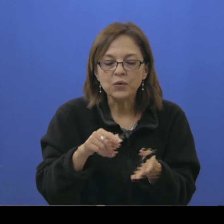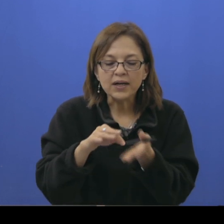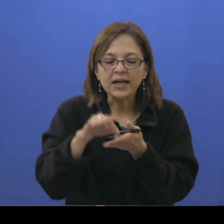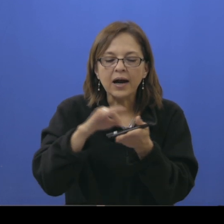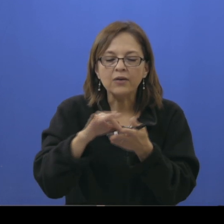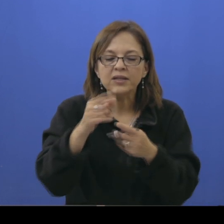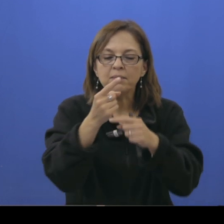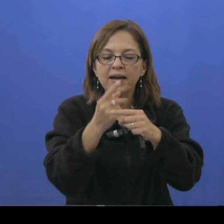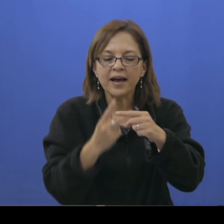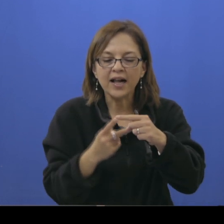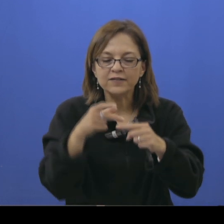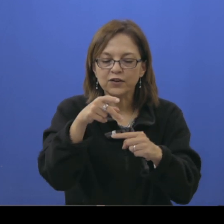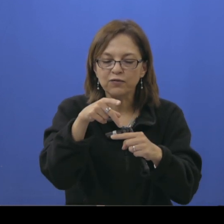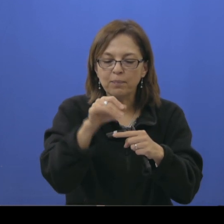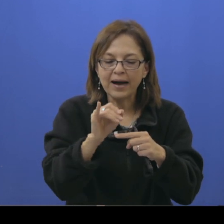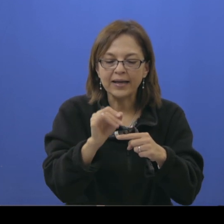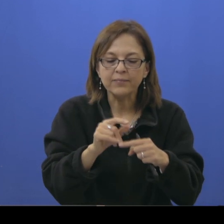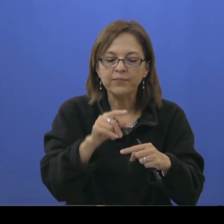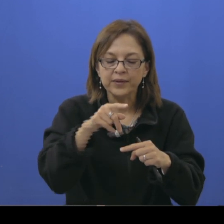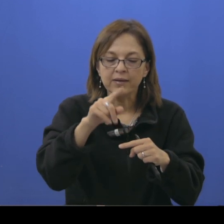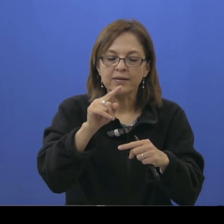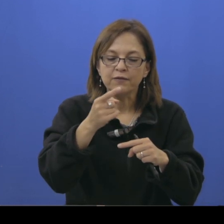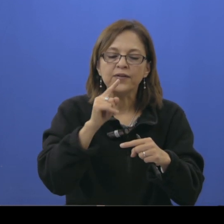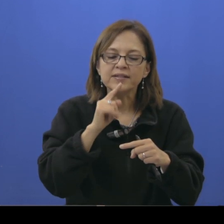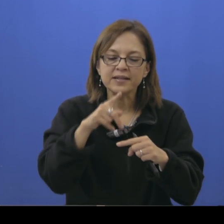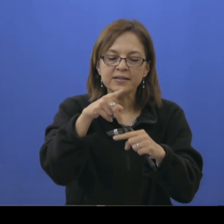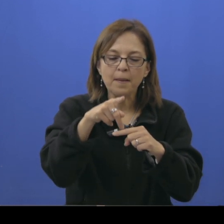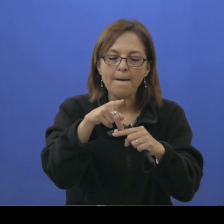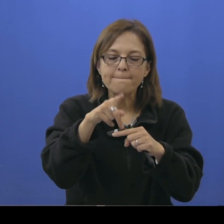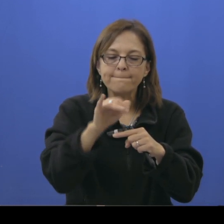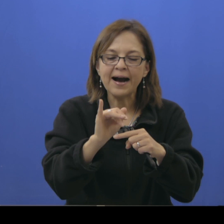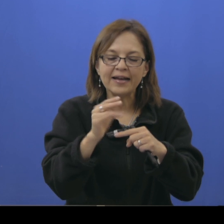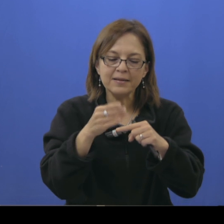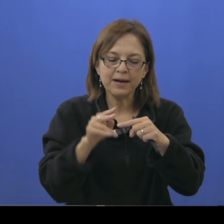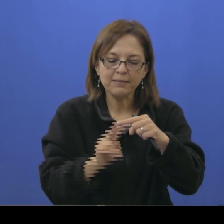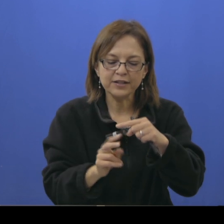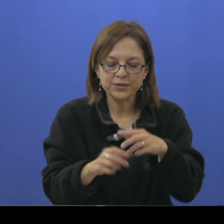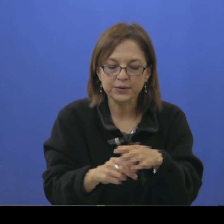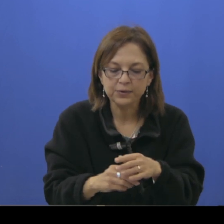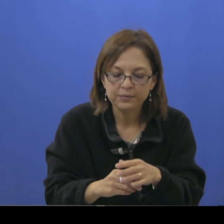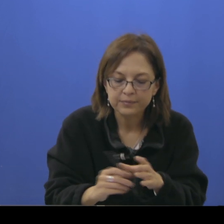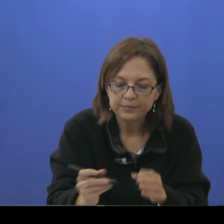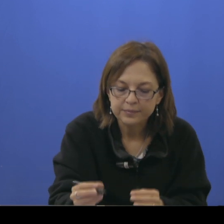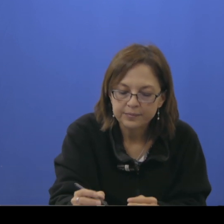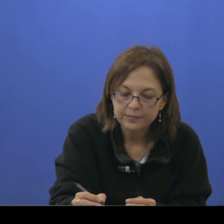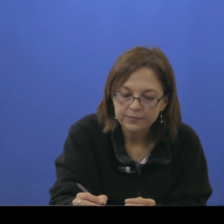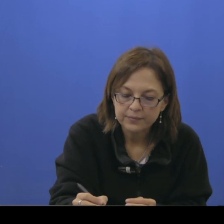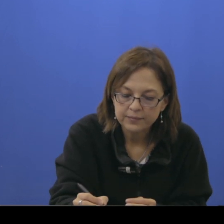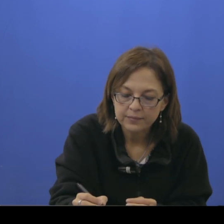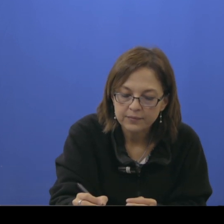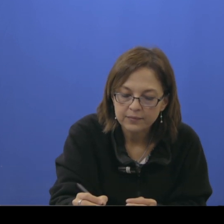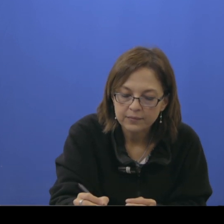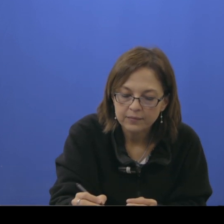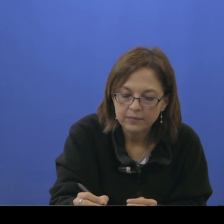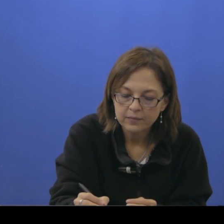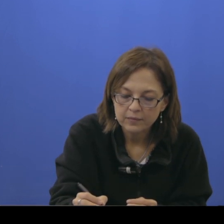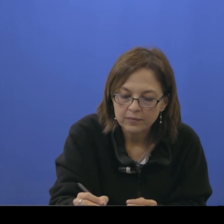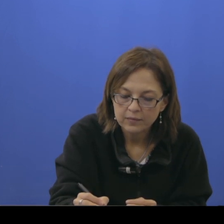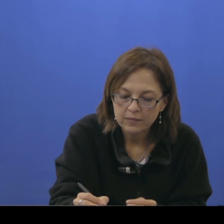and you are counting by halves of pi. The first is pi divided by 2.